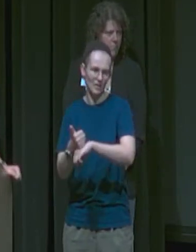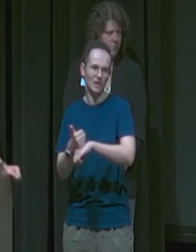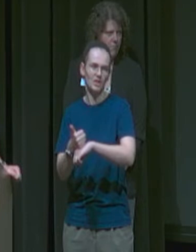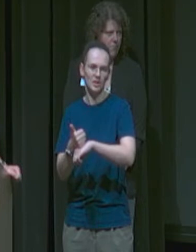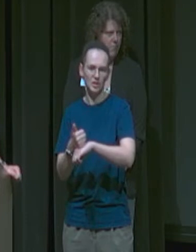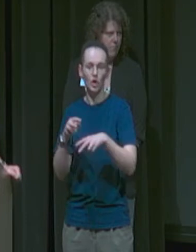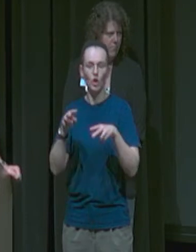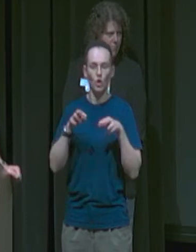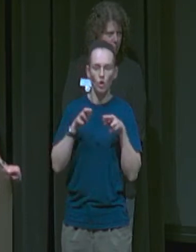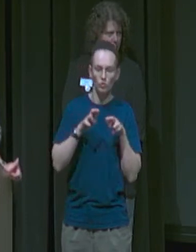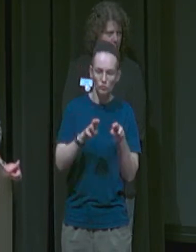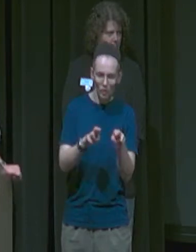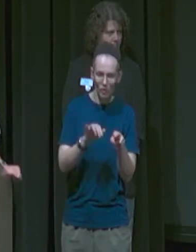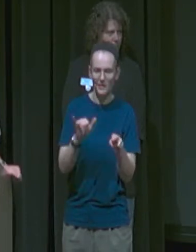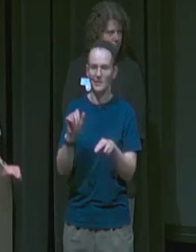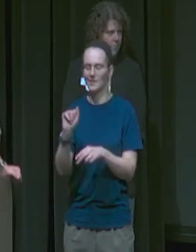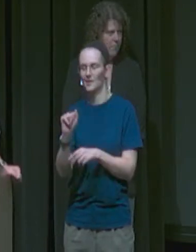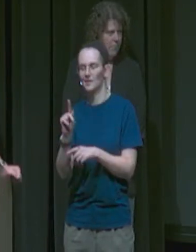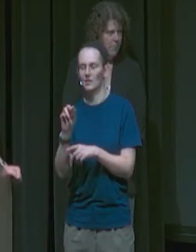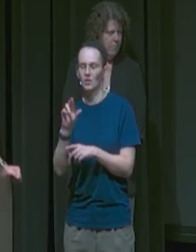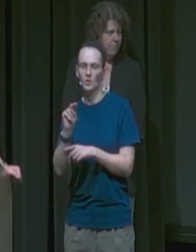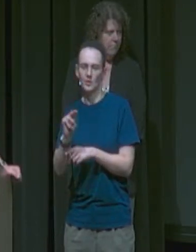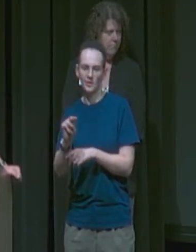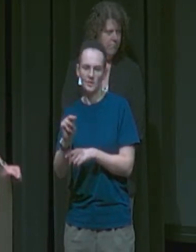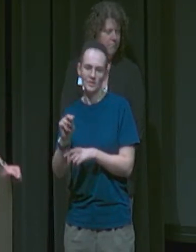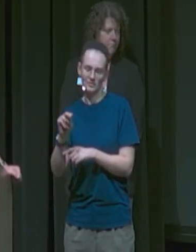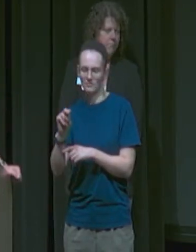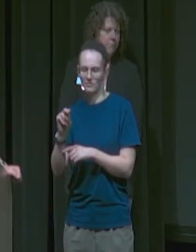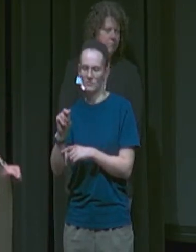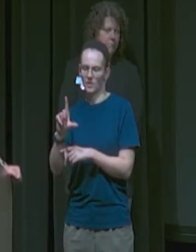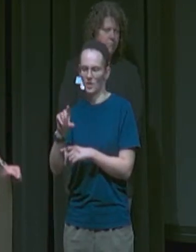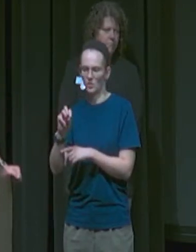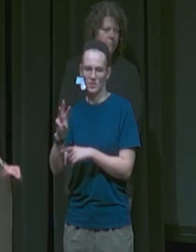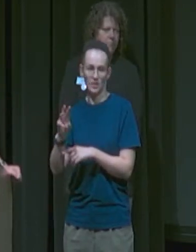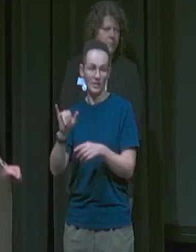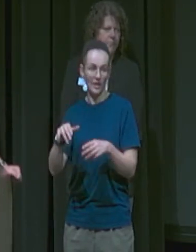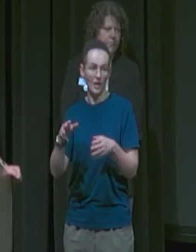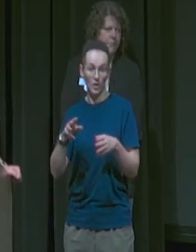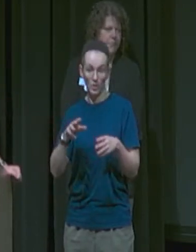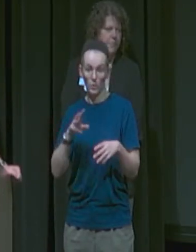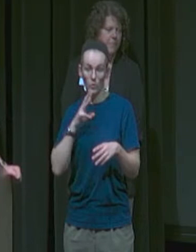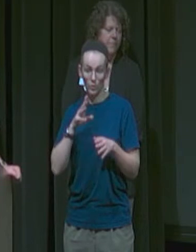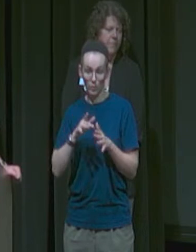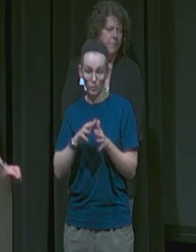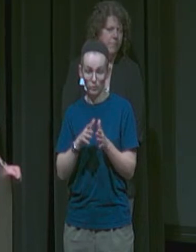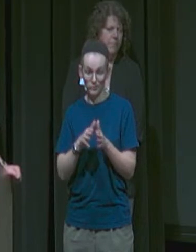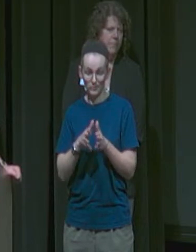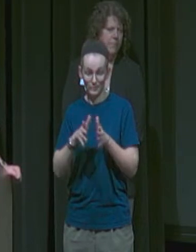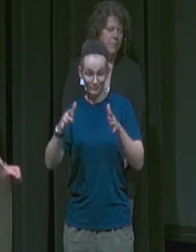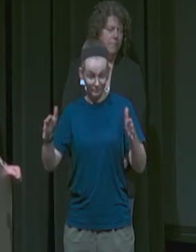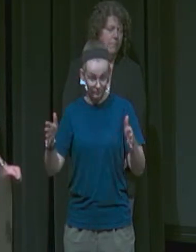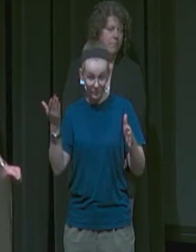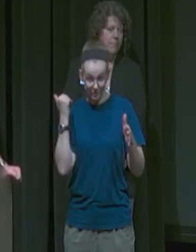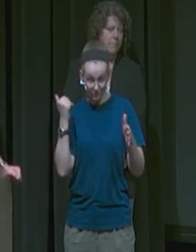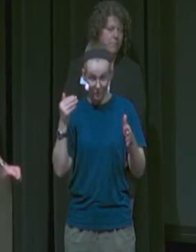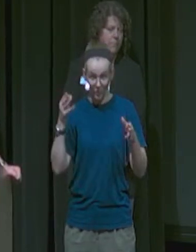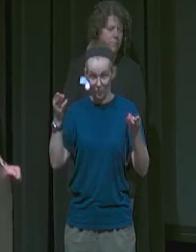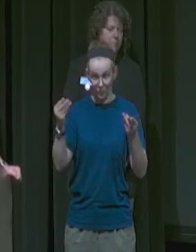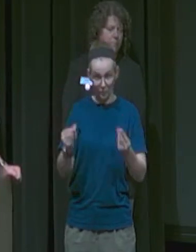reestablish roads like Akron Peninsula, when the river got wider, basically, and eroded